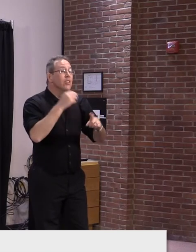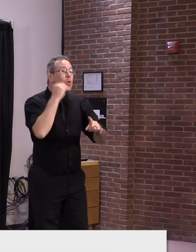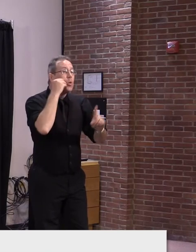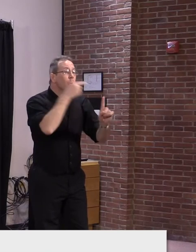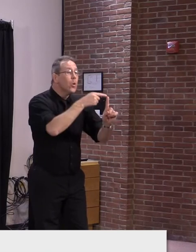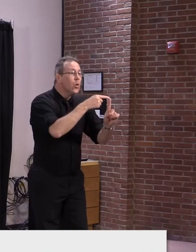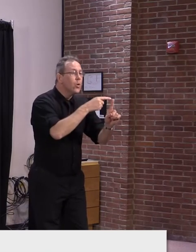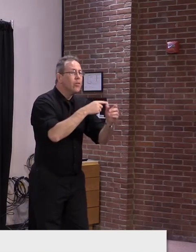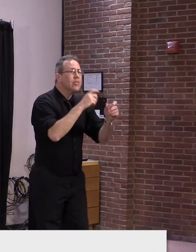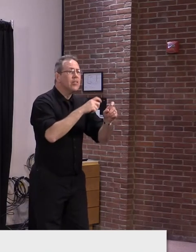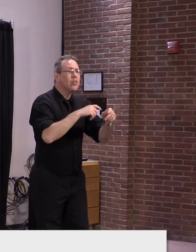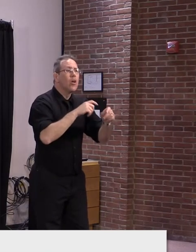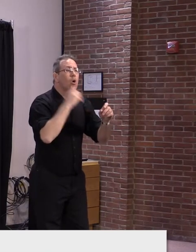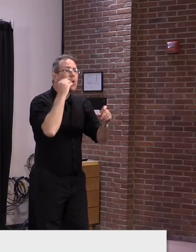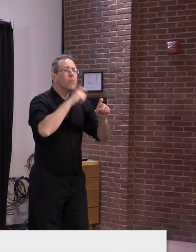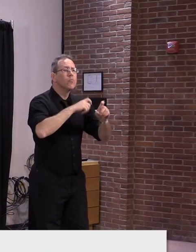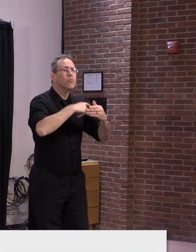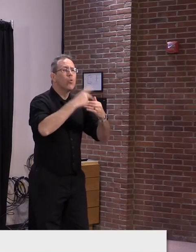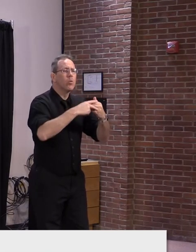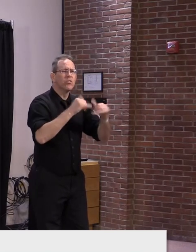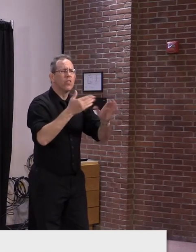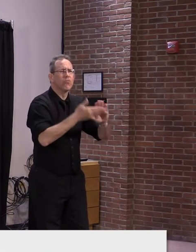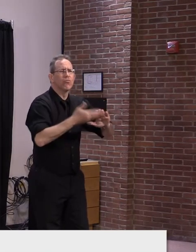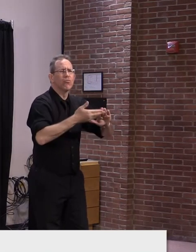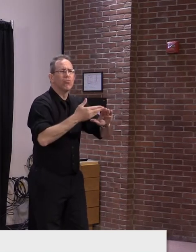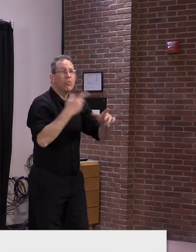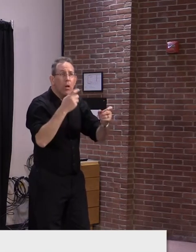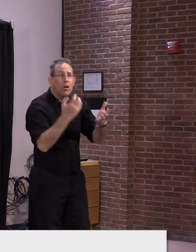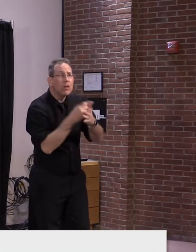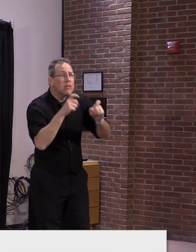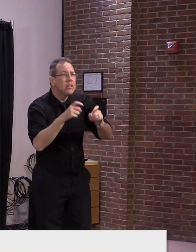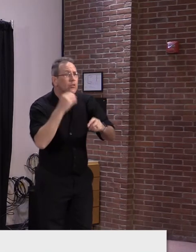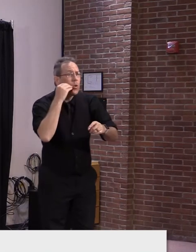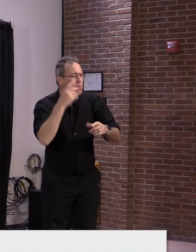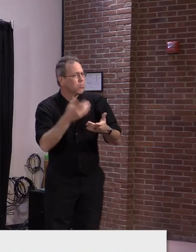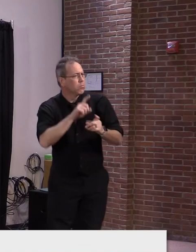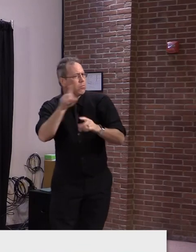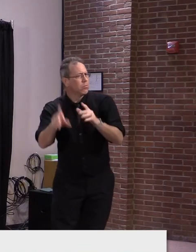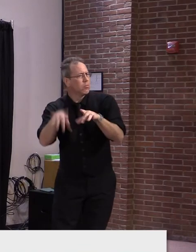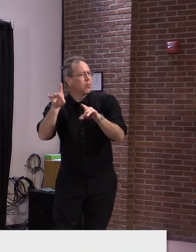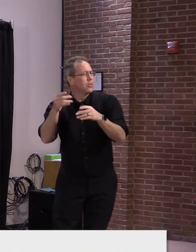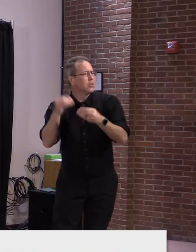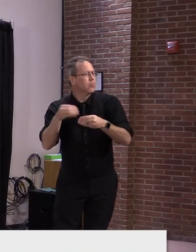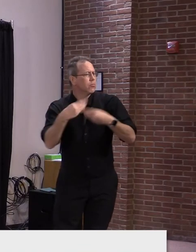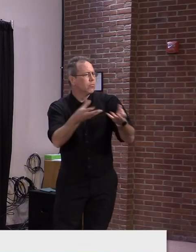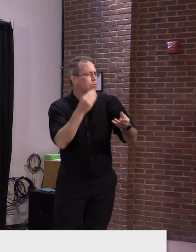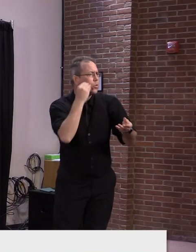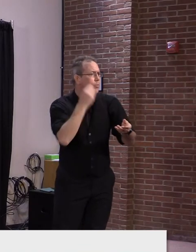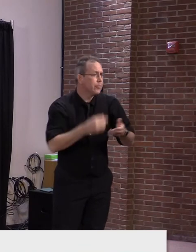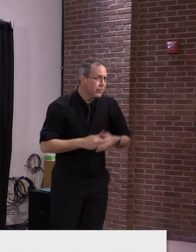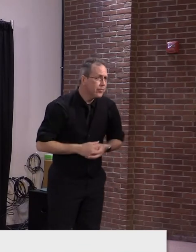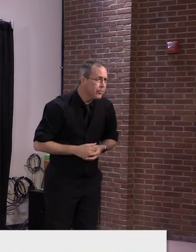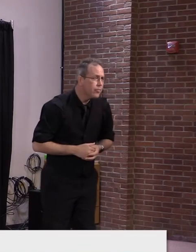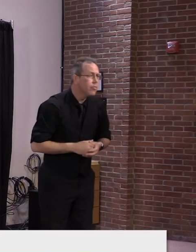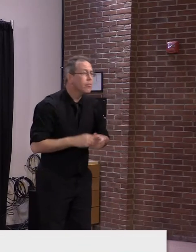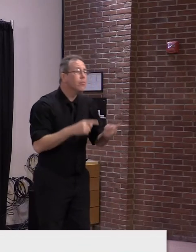still in existence. And so obviously schools are still